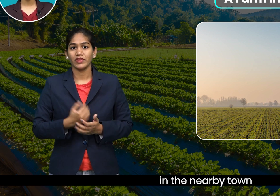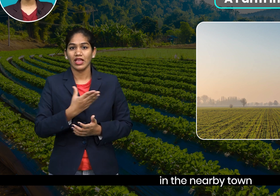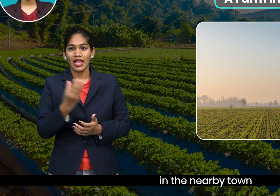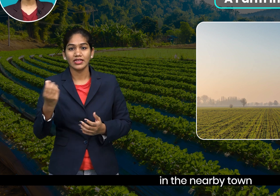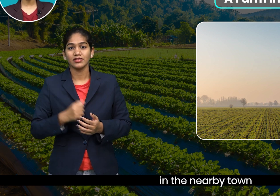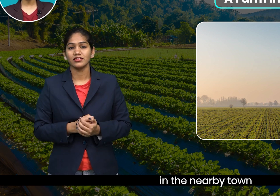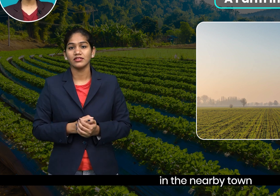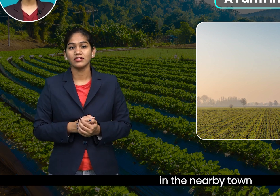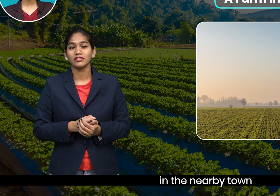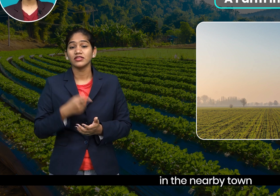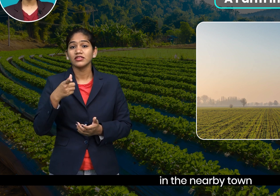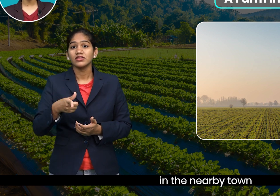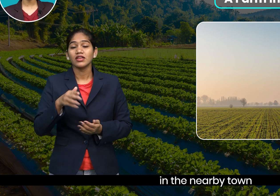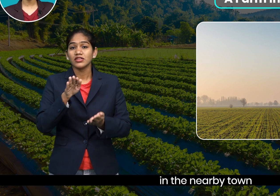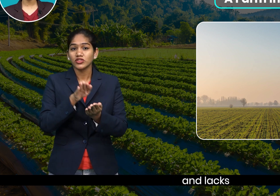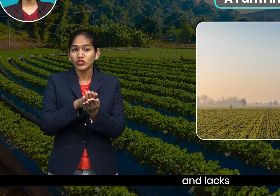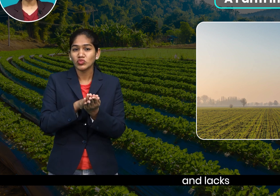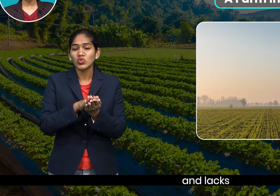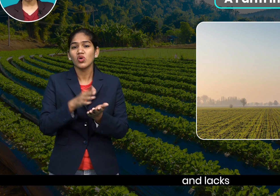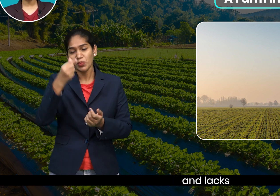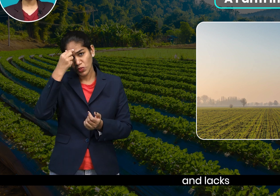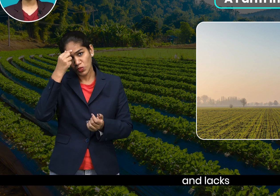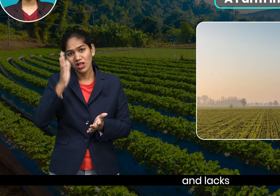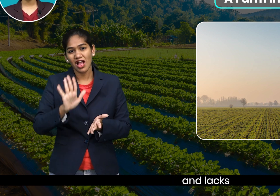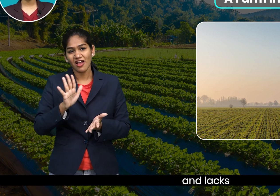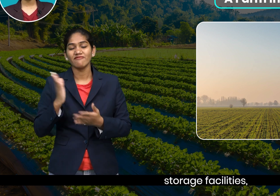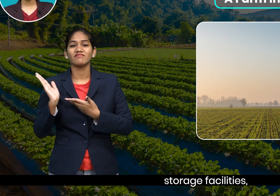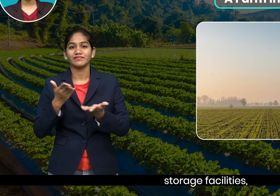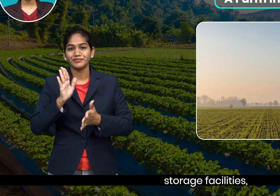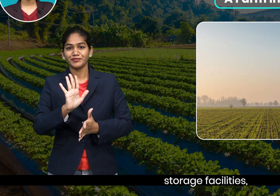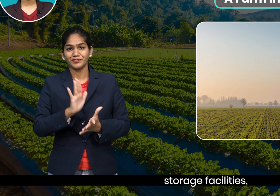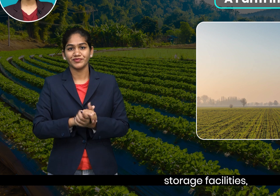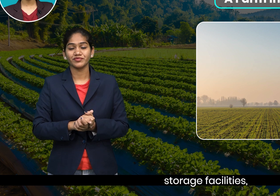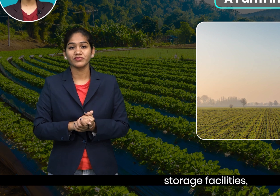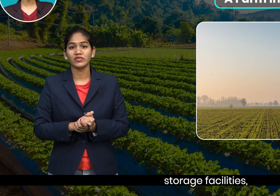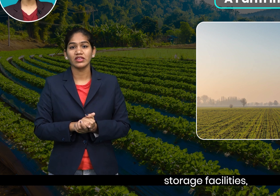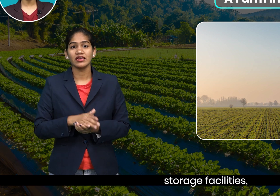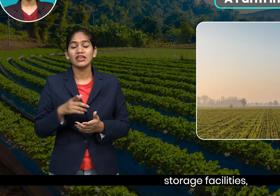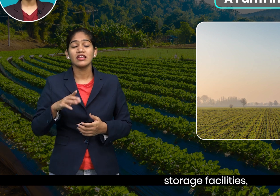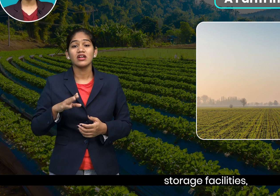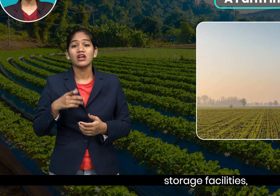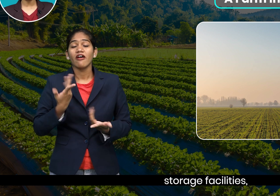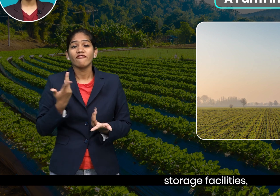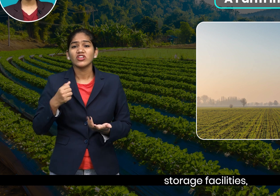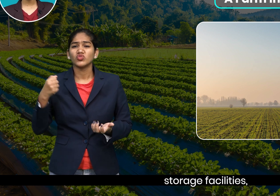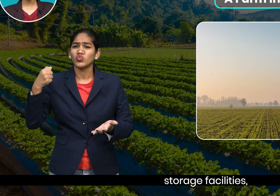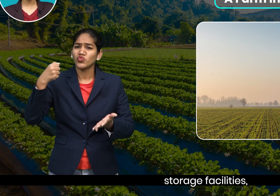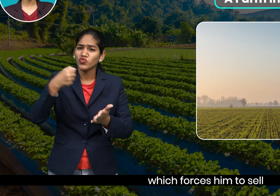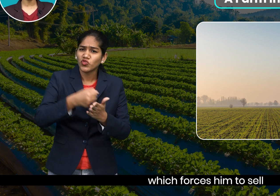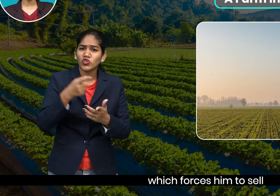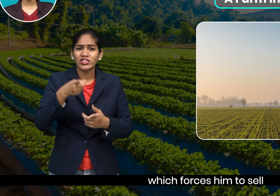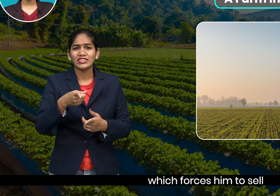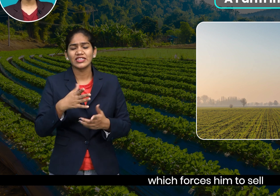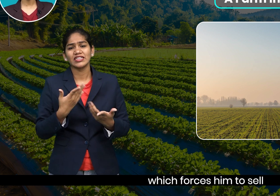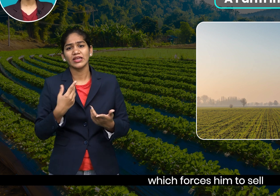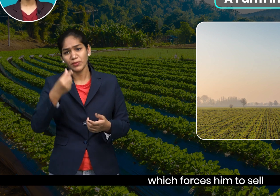and lacks storage facilities, which forces him to sell